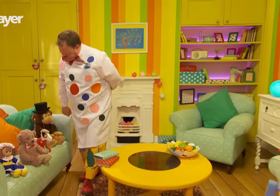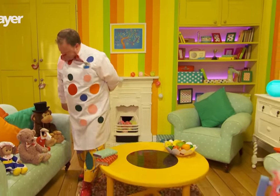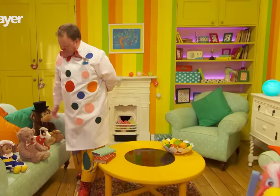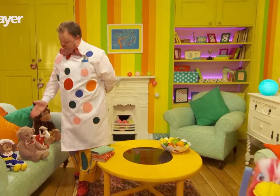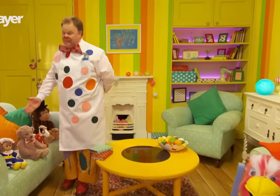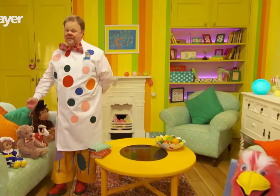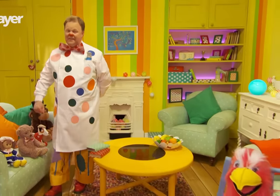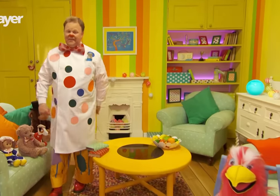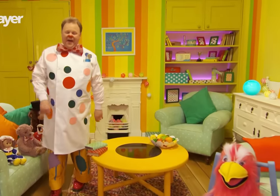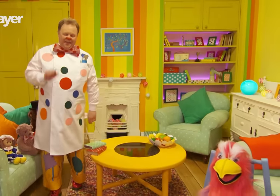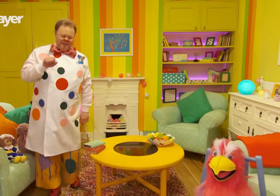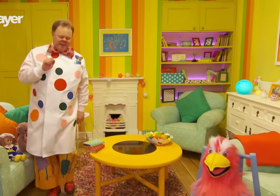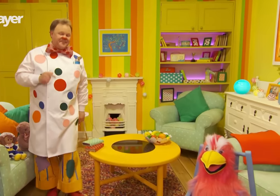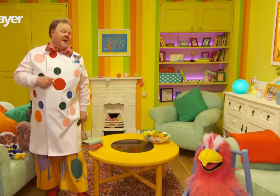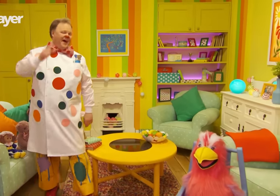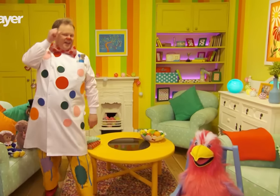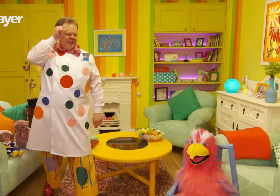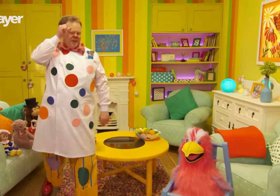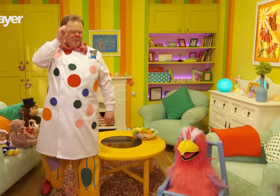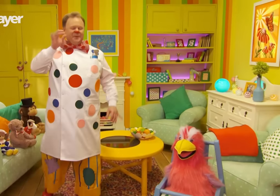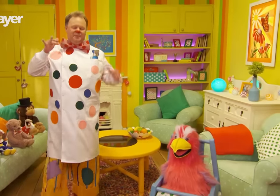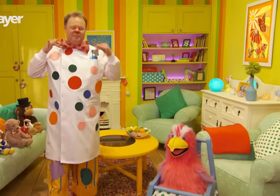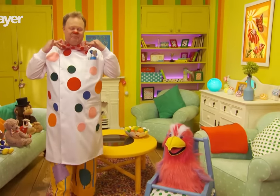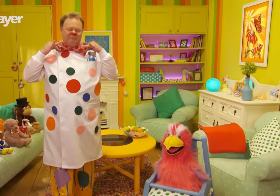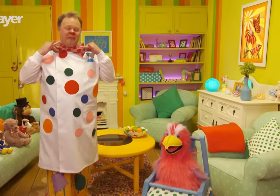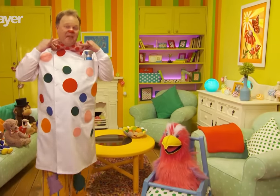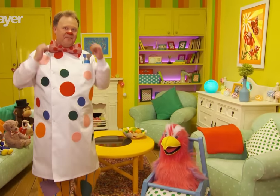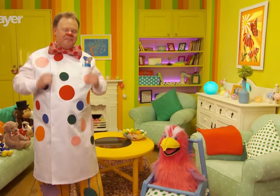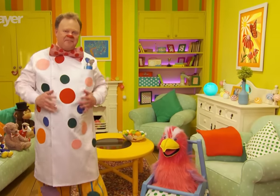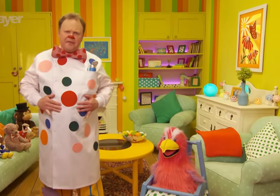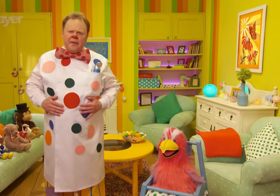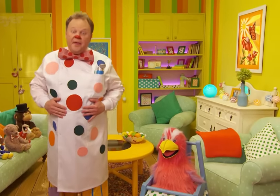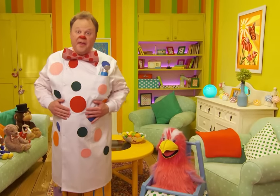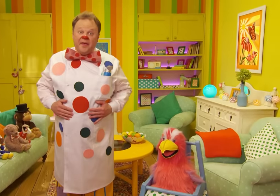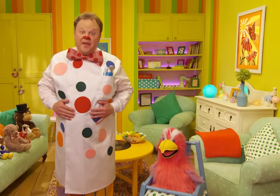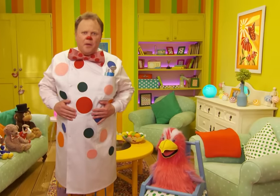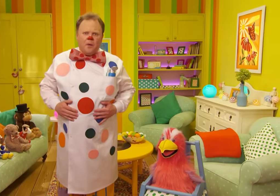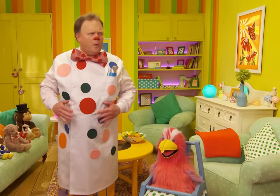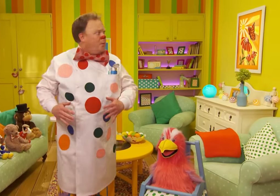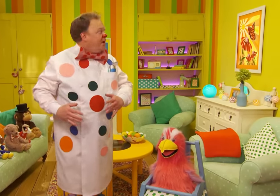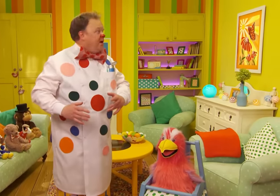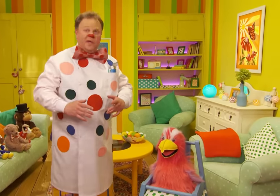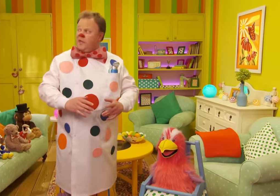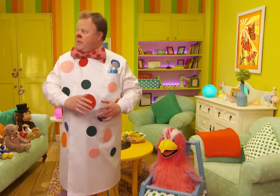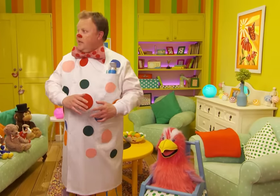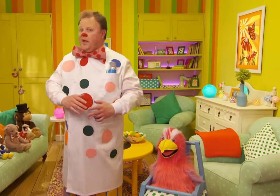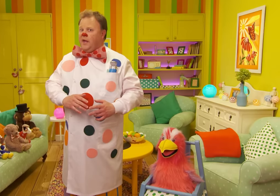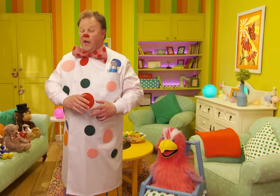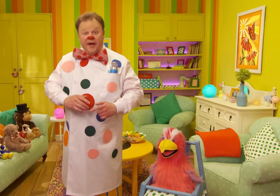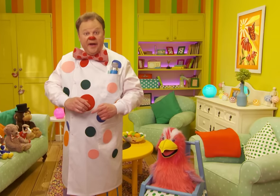Tumble. Yes, I know. Ooh, and look. It looks like your first patient is here